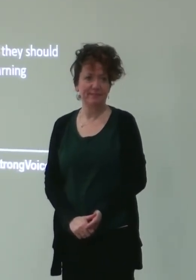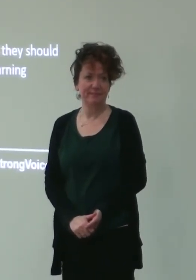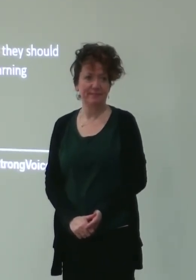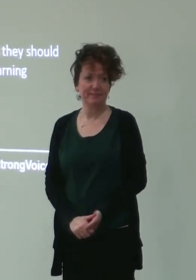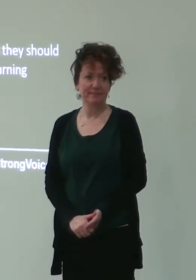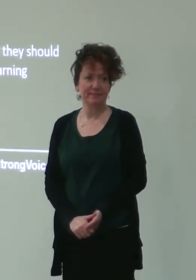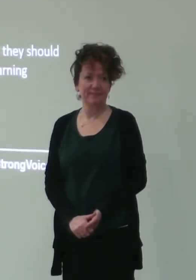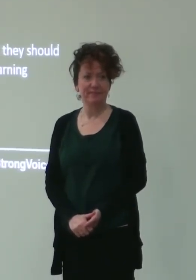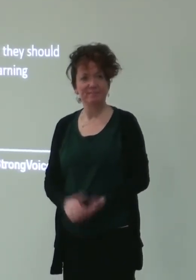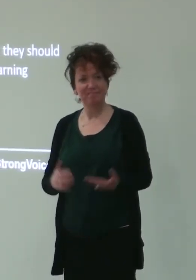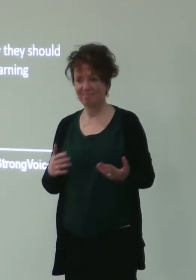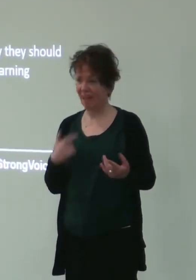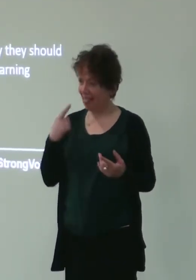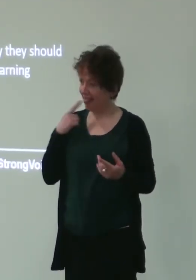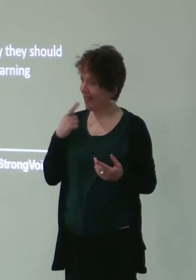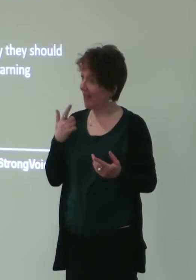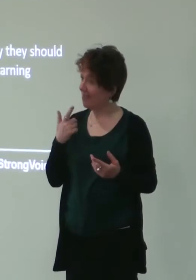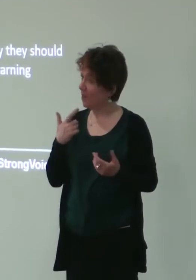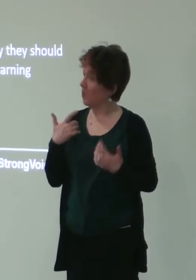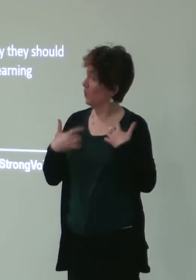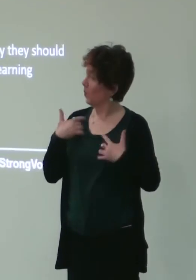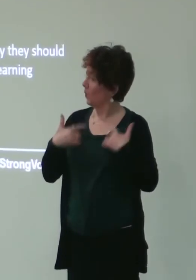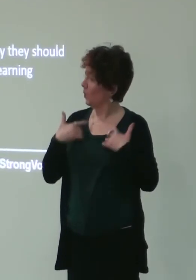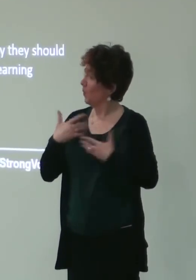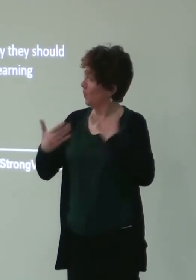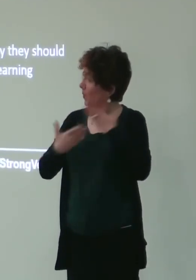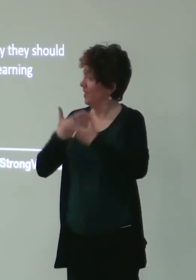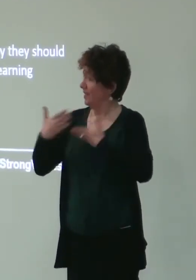Sounds like you're all having some great conversations.